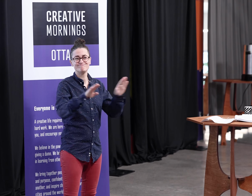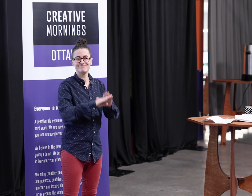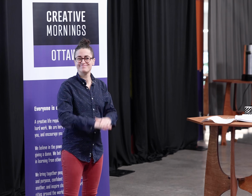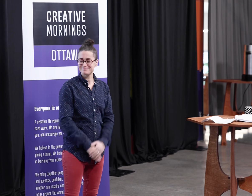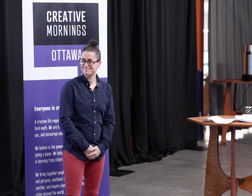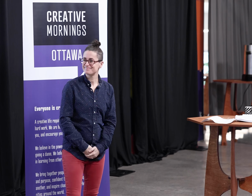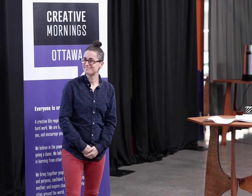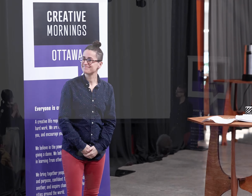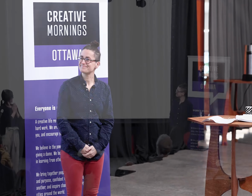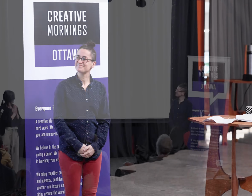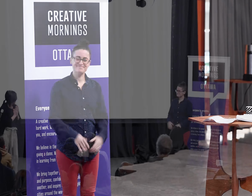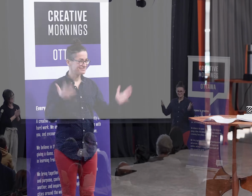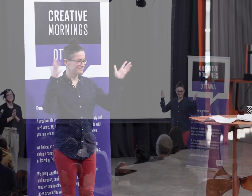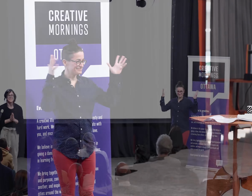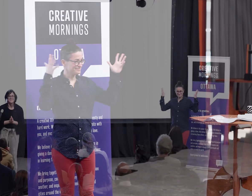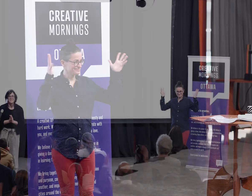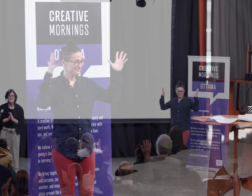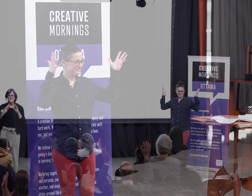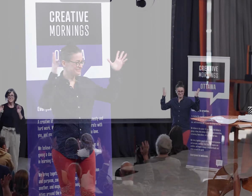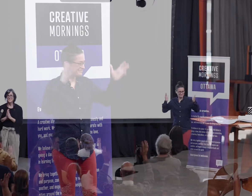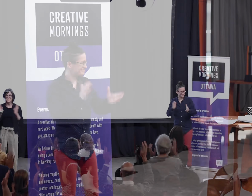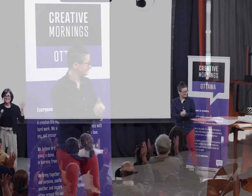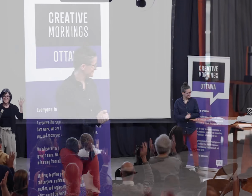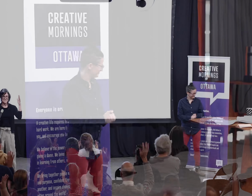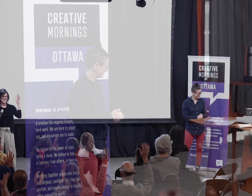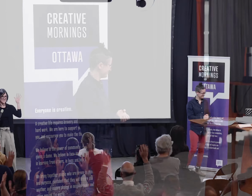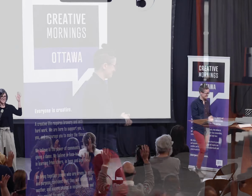our interpreting team. Merci.